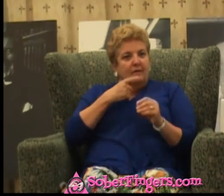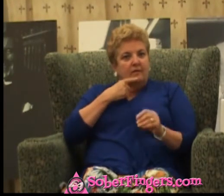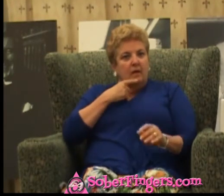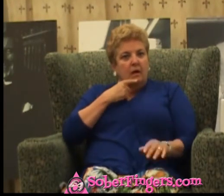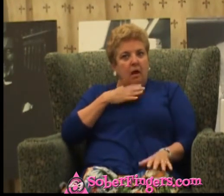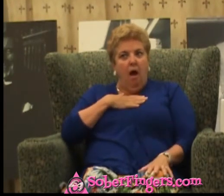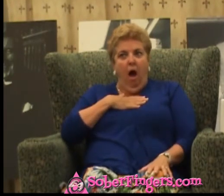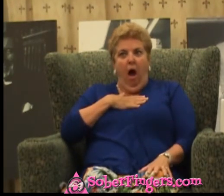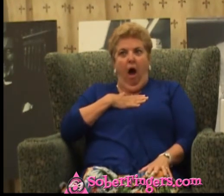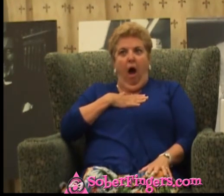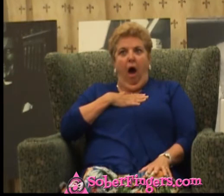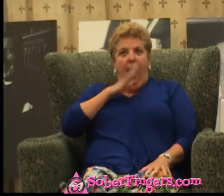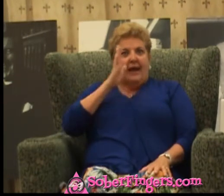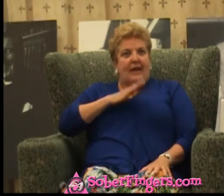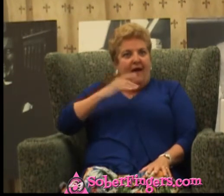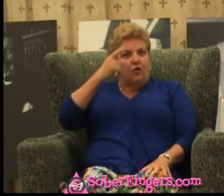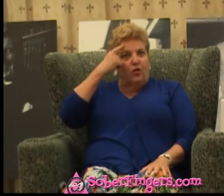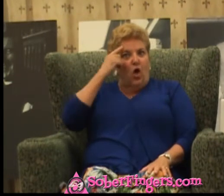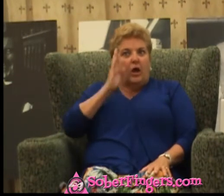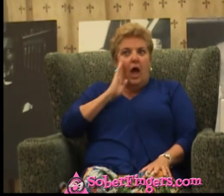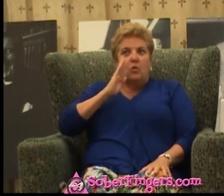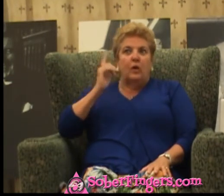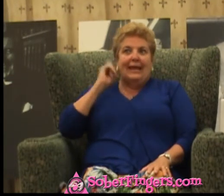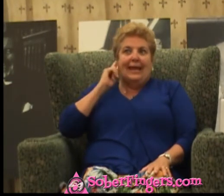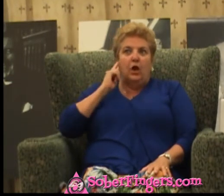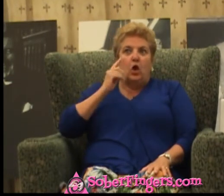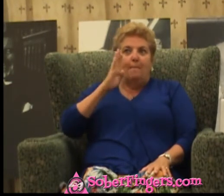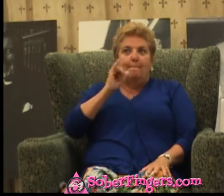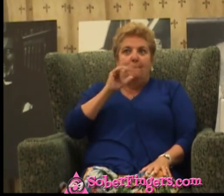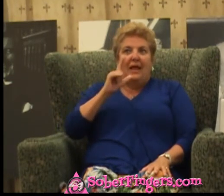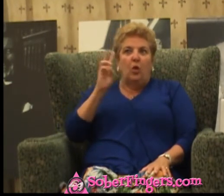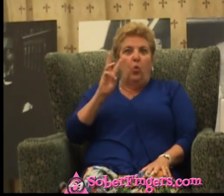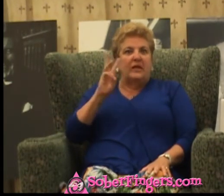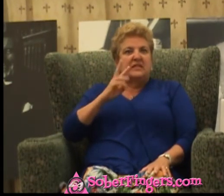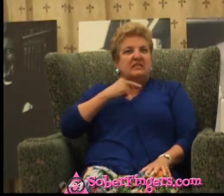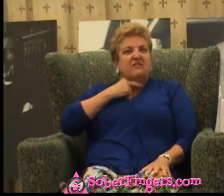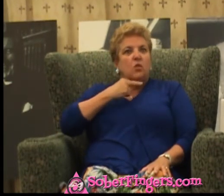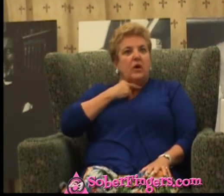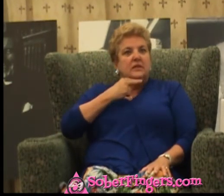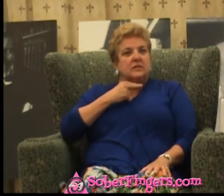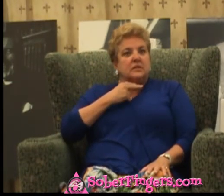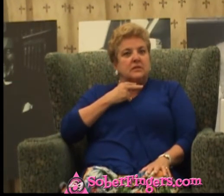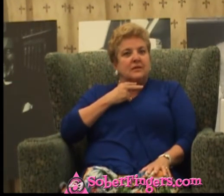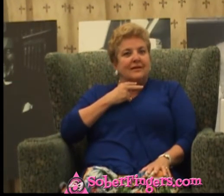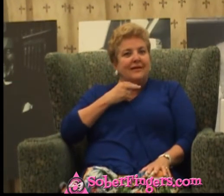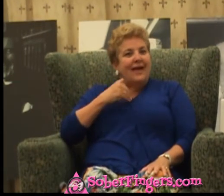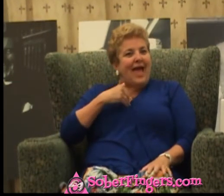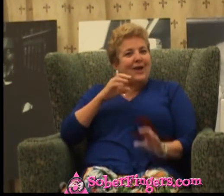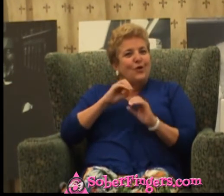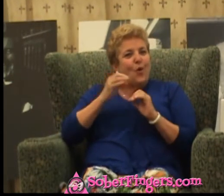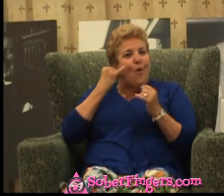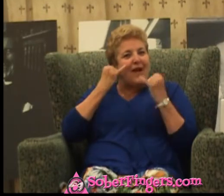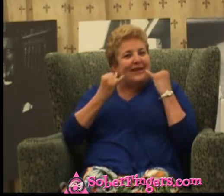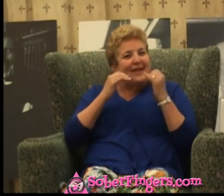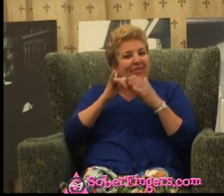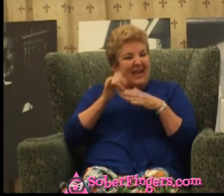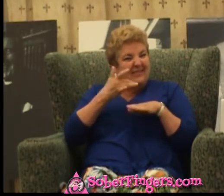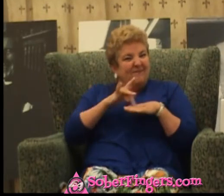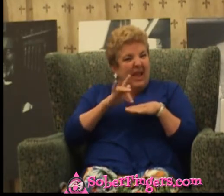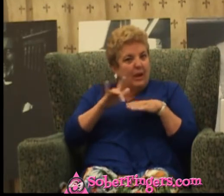I'd get to hear Bill Wilson's voice. They had no idea that it was available. And God,